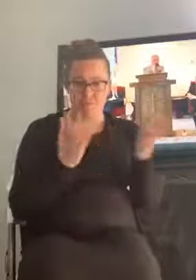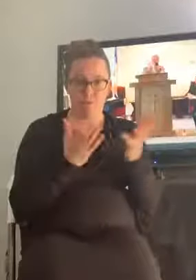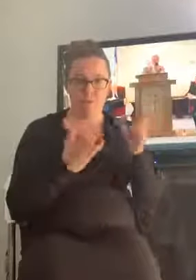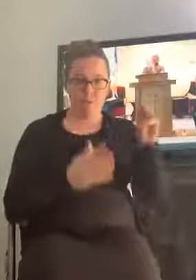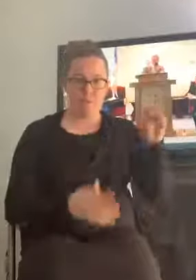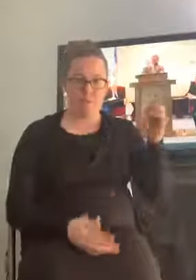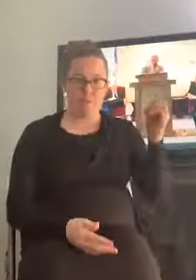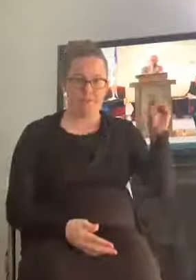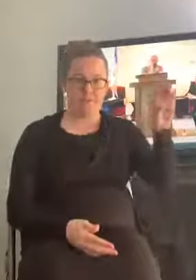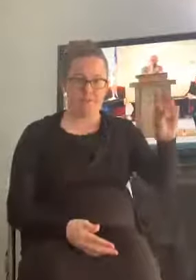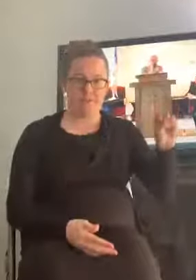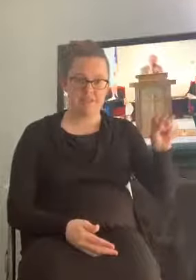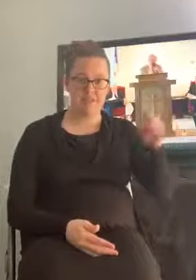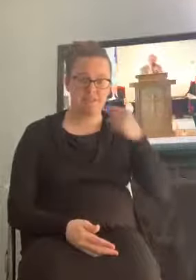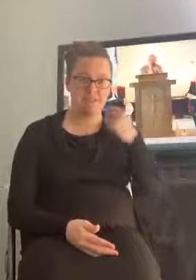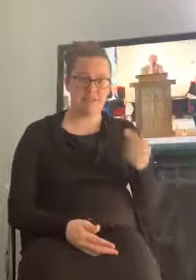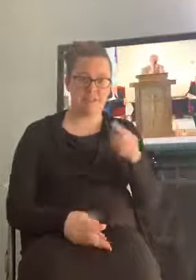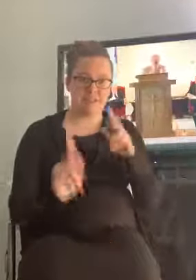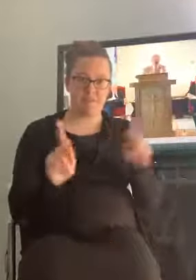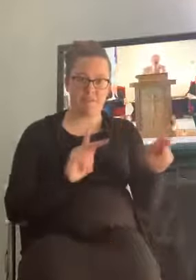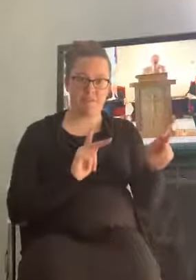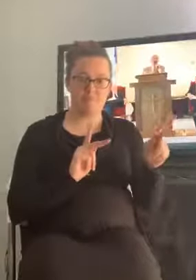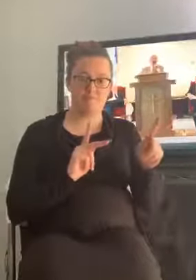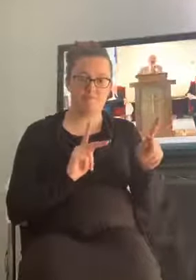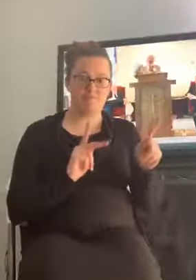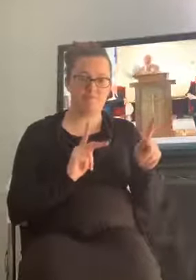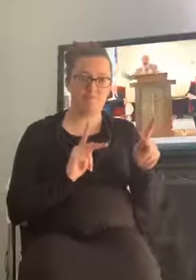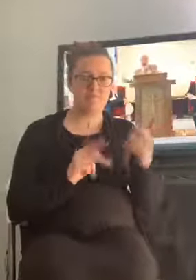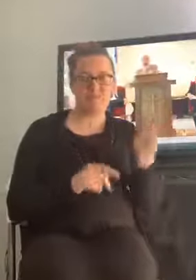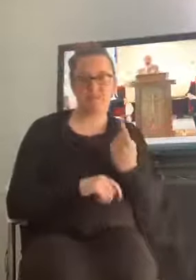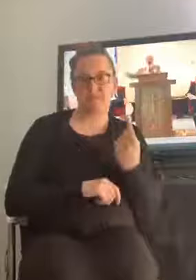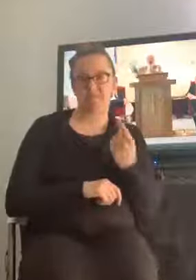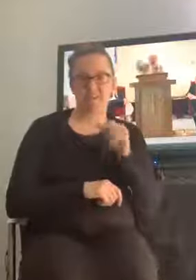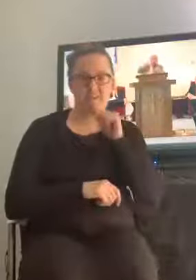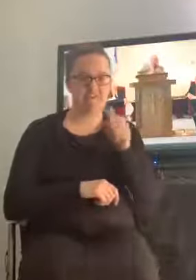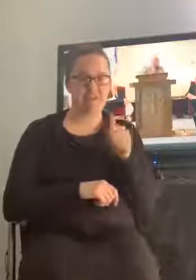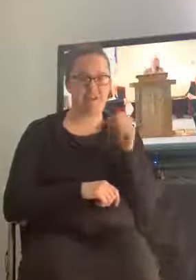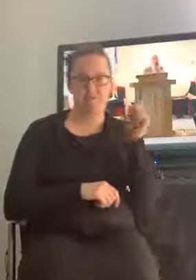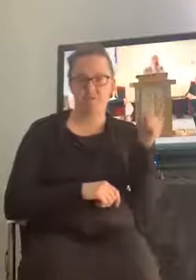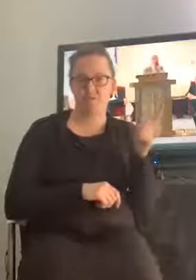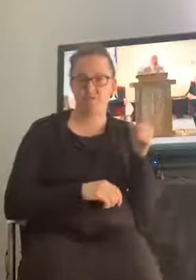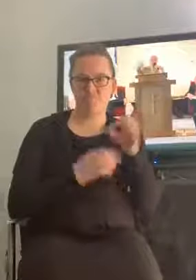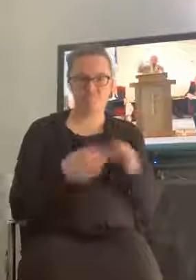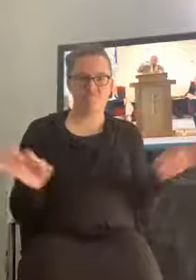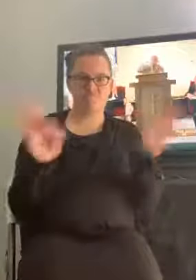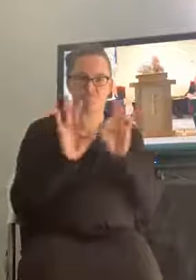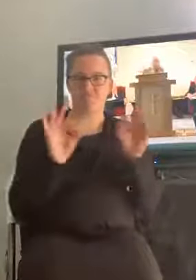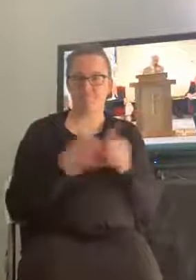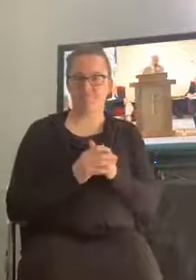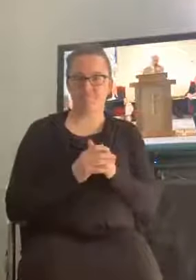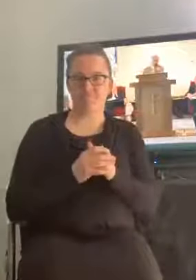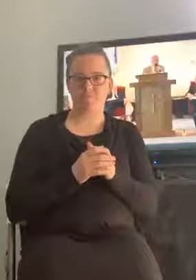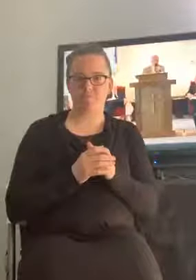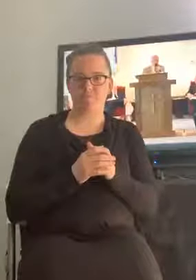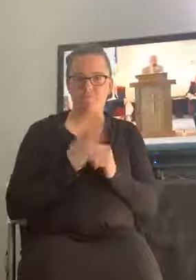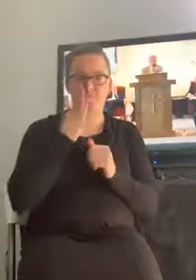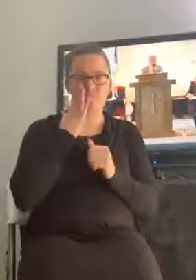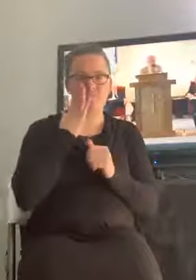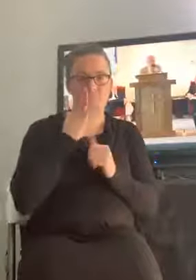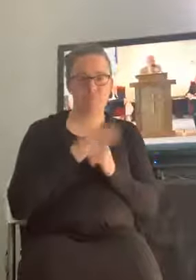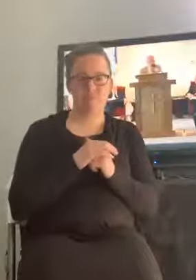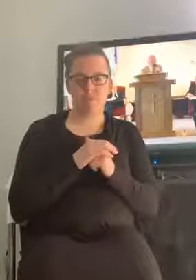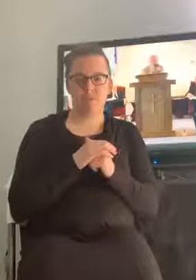the people and to Joshua as something that was irrelevant to his day or to his hour.